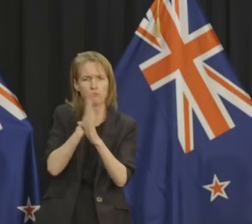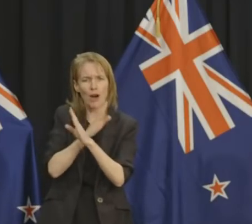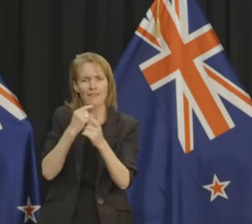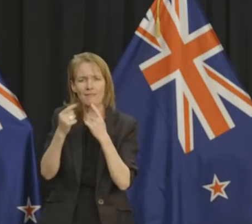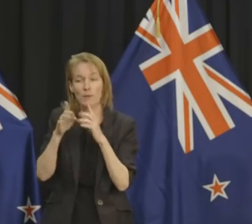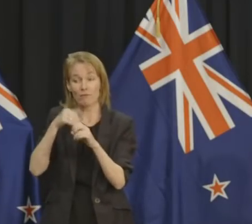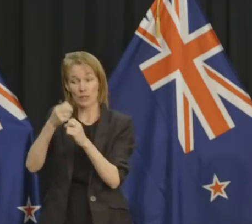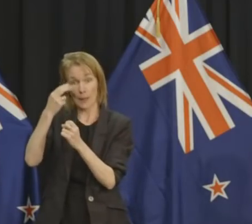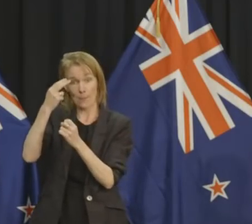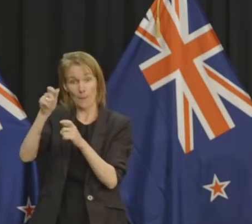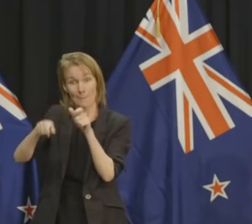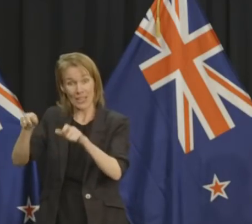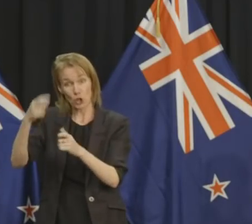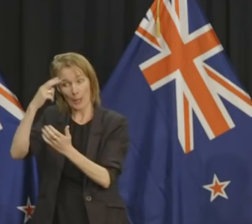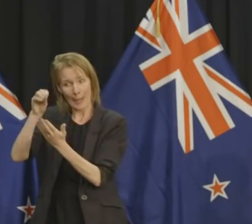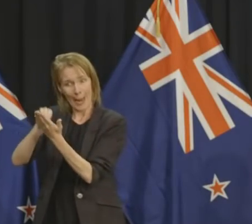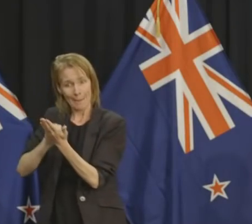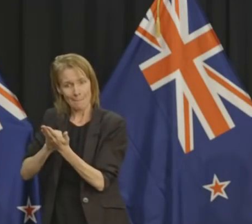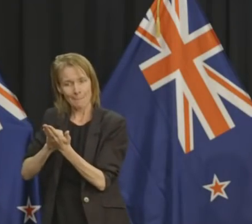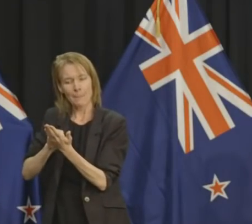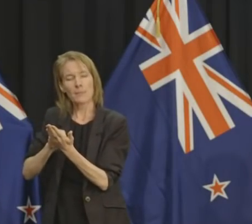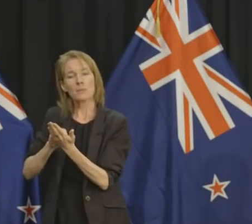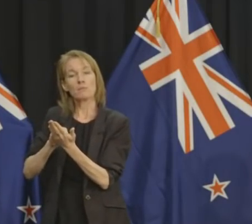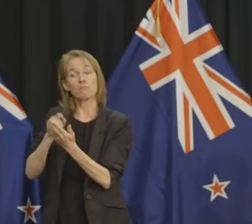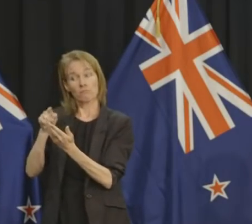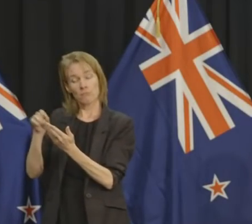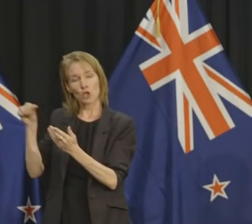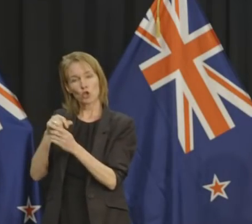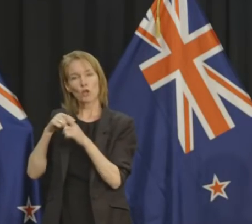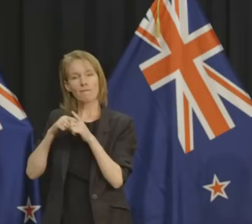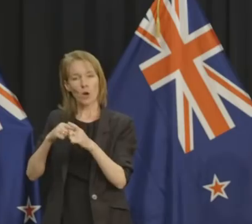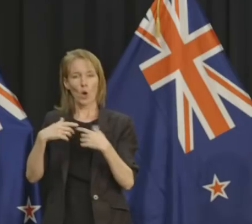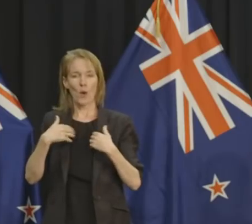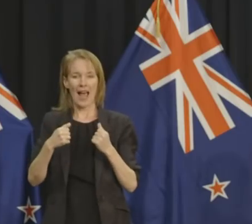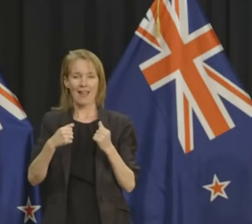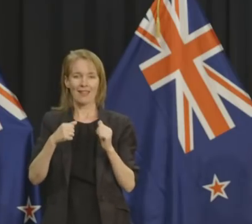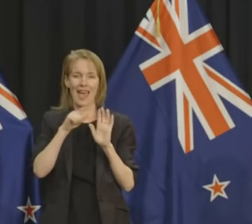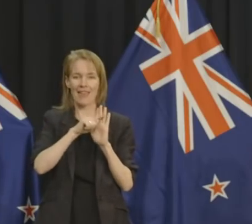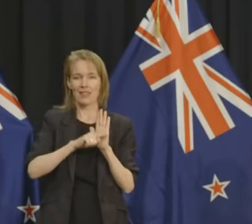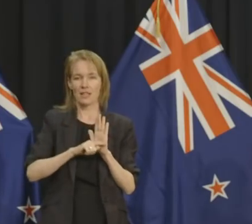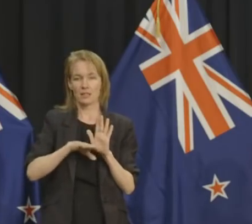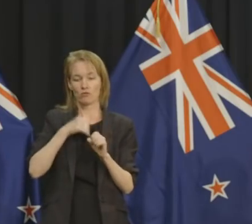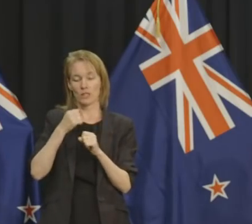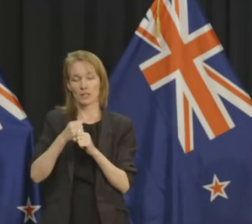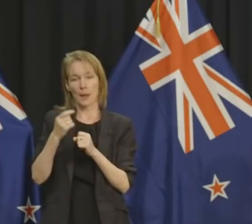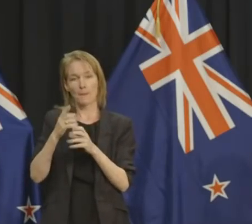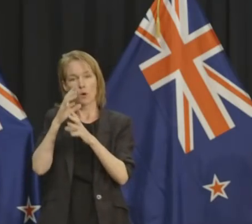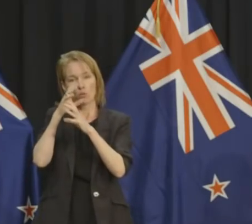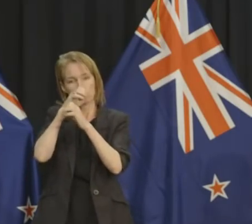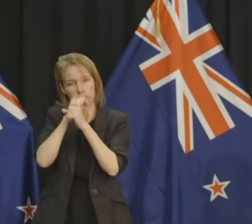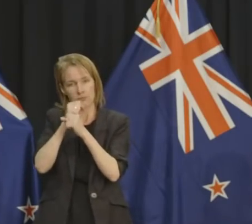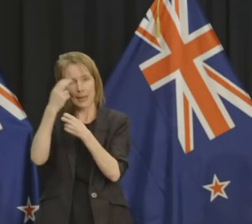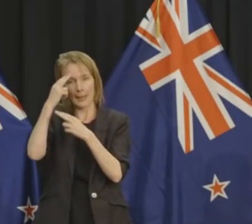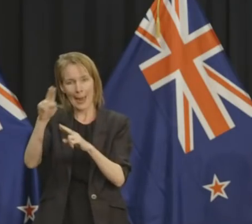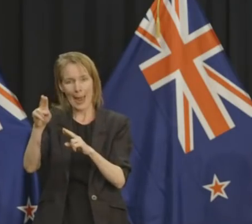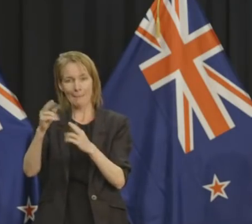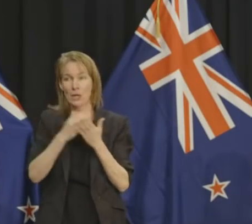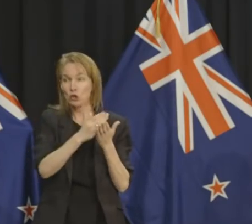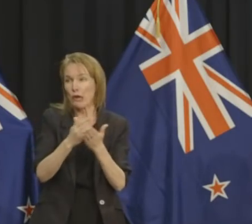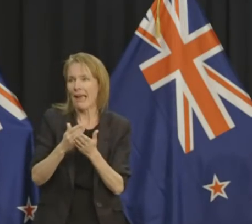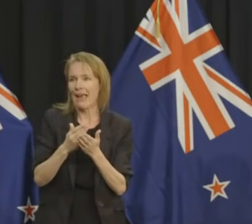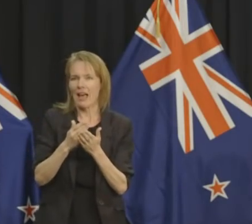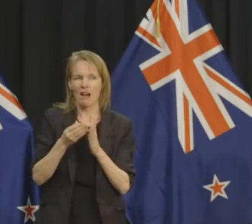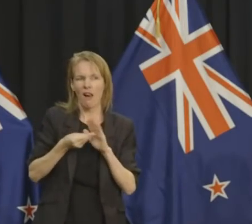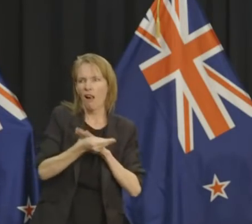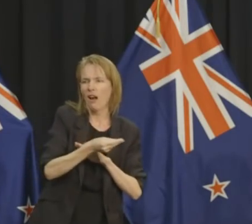all of the health system to behave, and treat the people's private and confidential information with the utmost confidence and not release it for